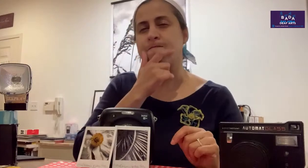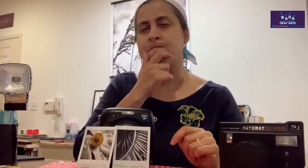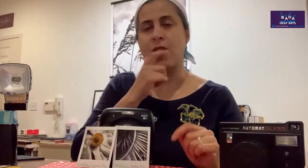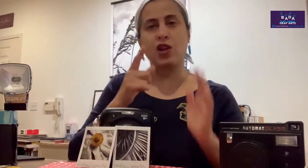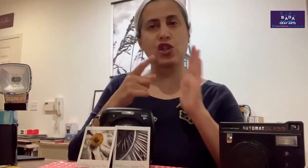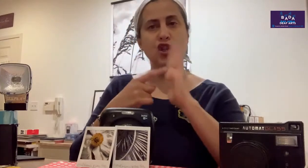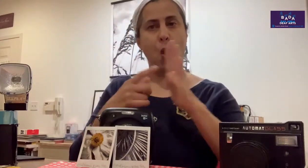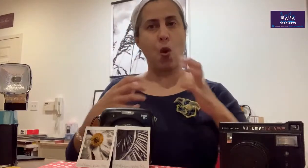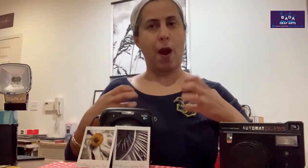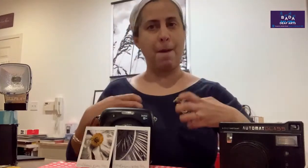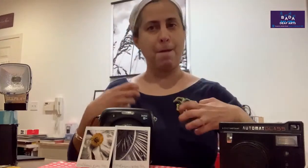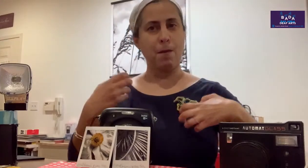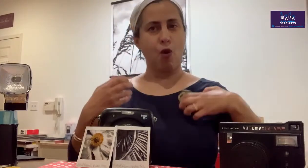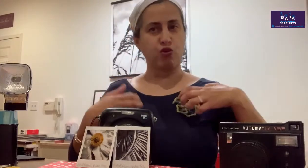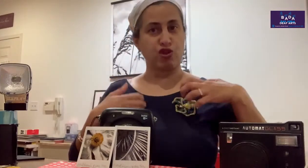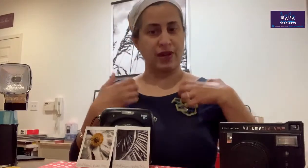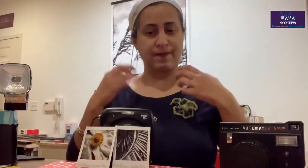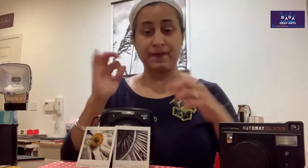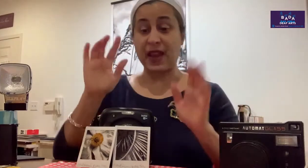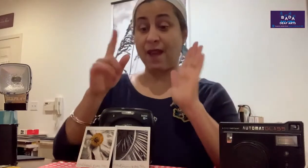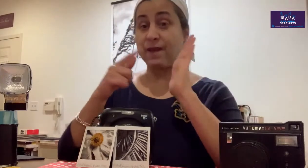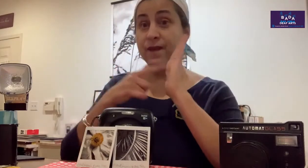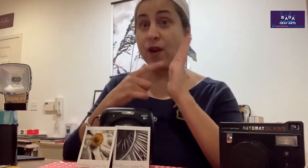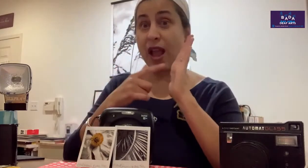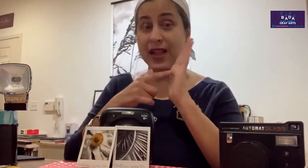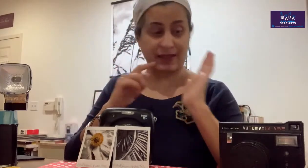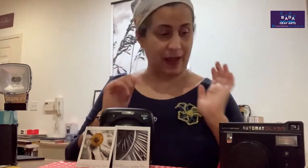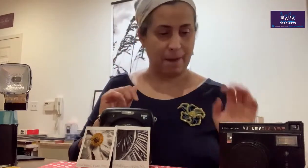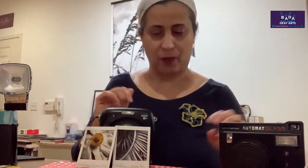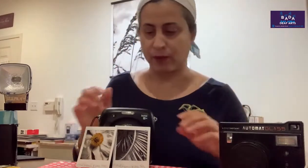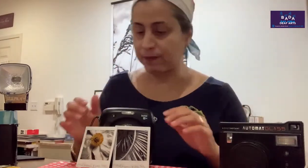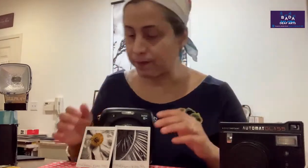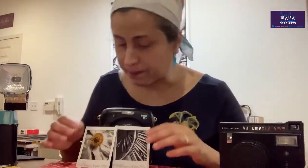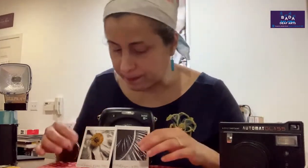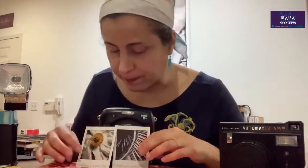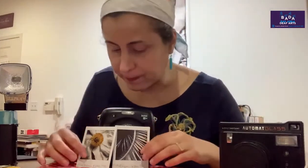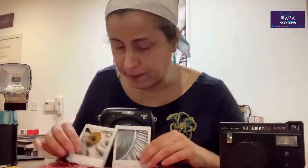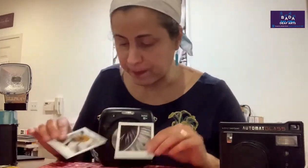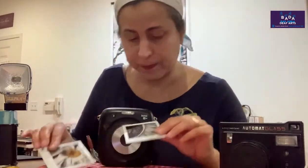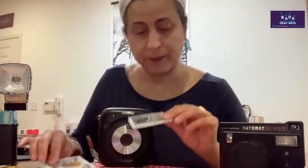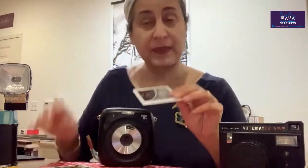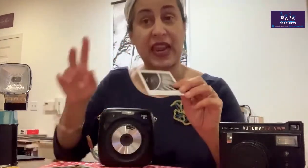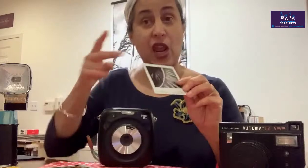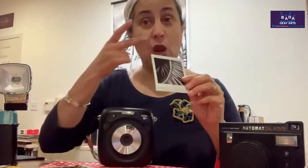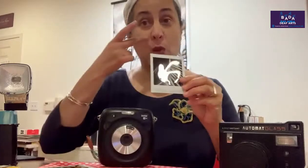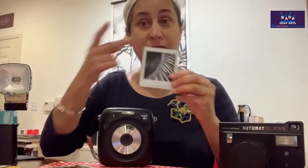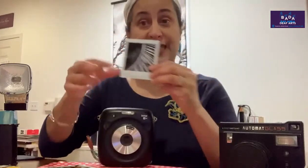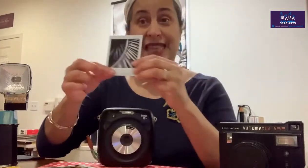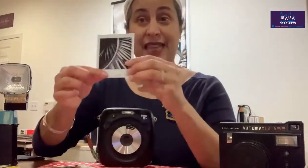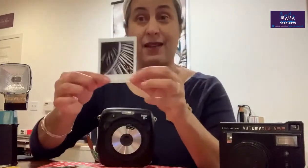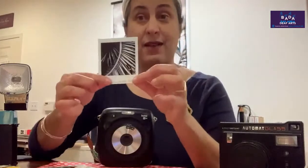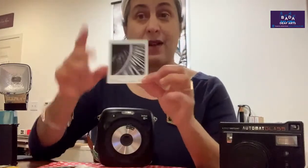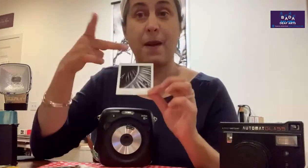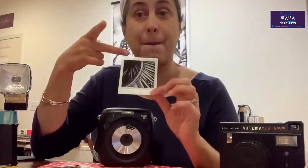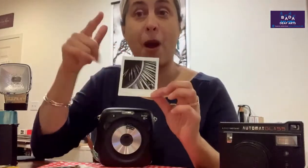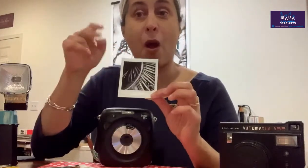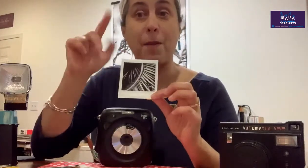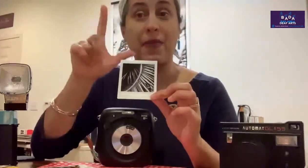flowers, something that showed emotion, that you can feel a connection